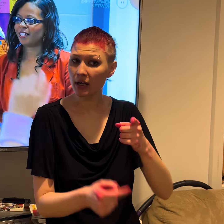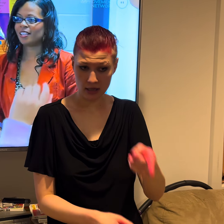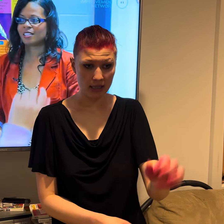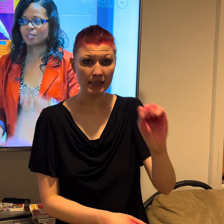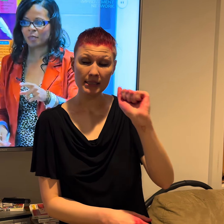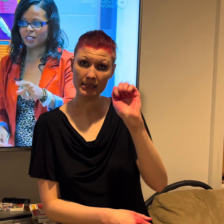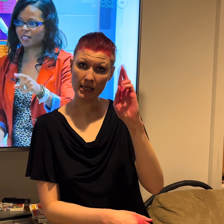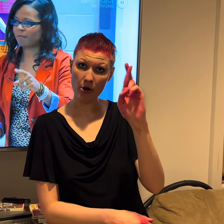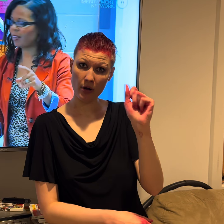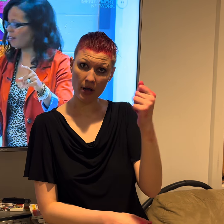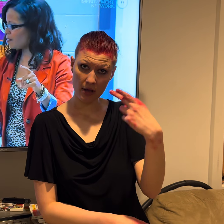In suspense. Something else.